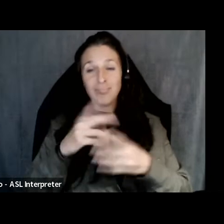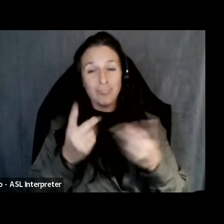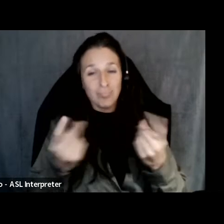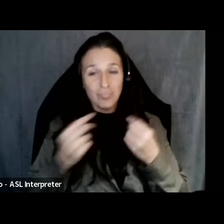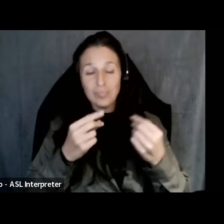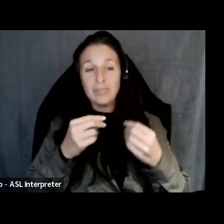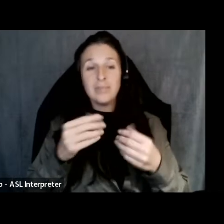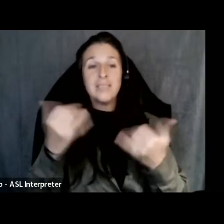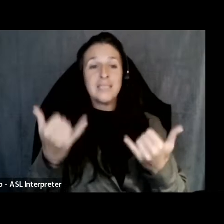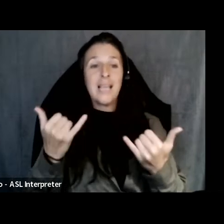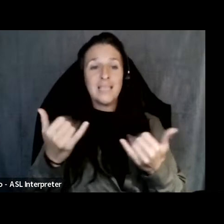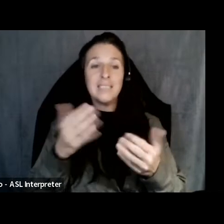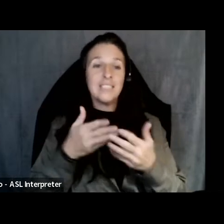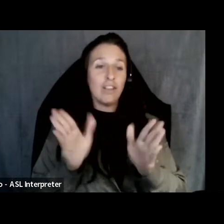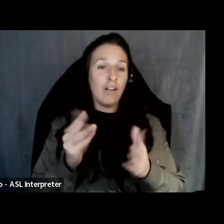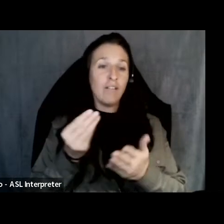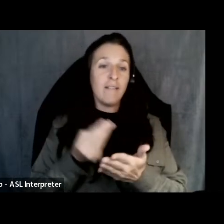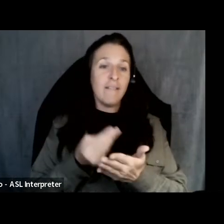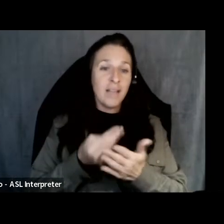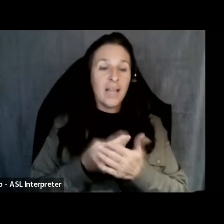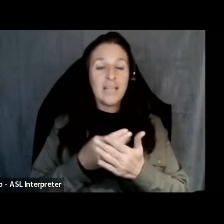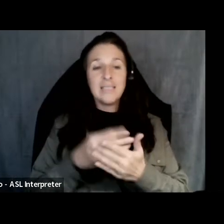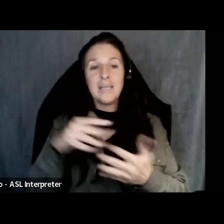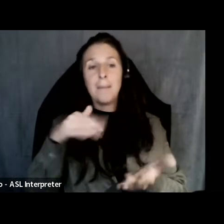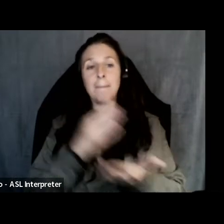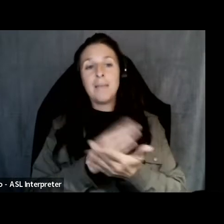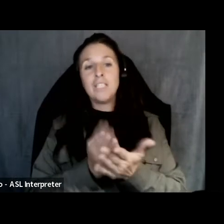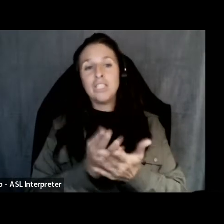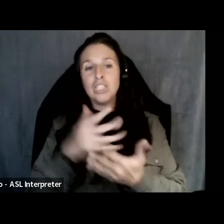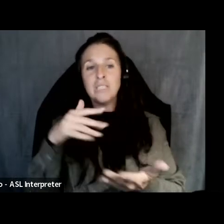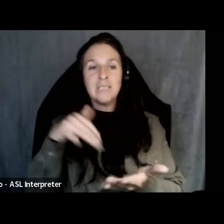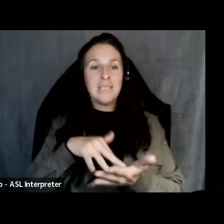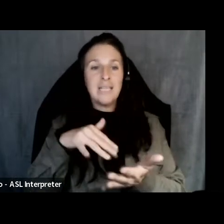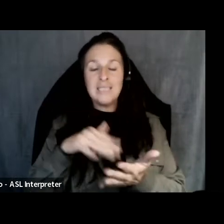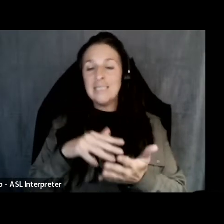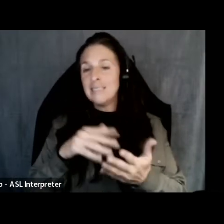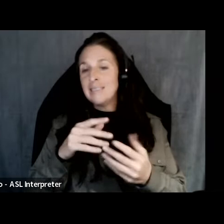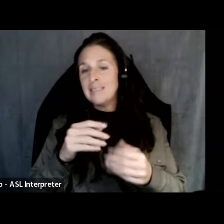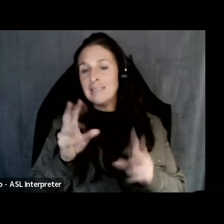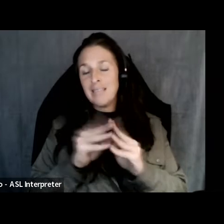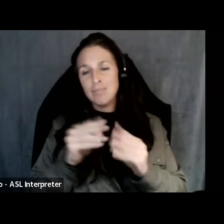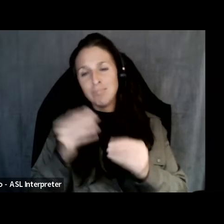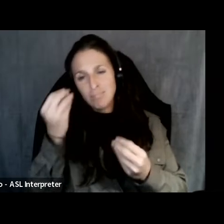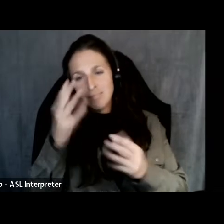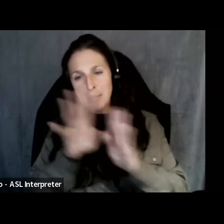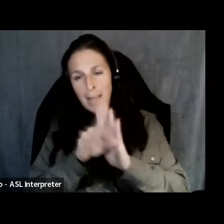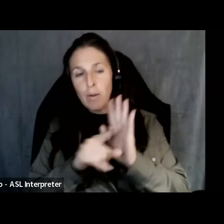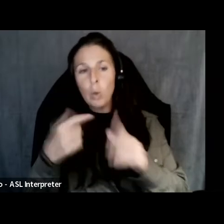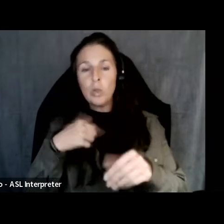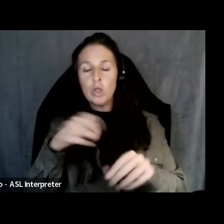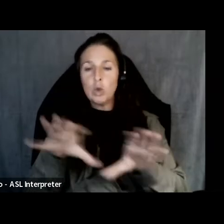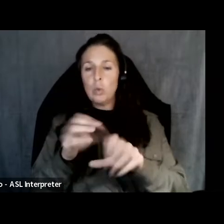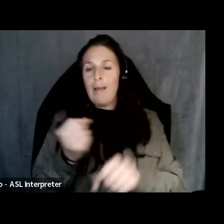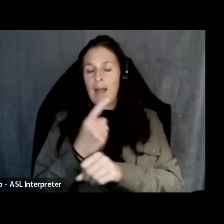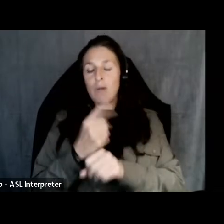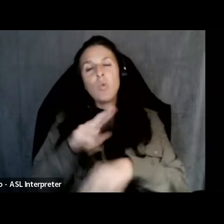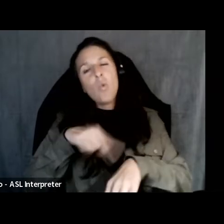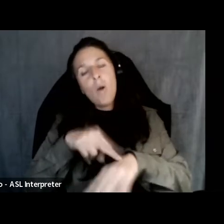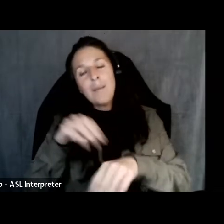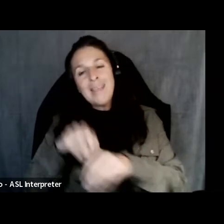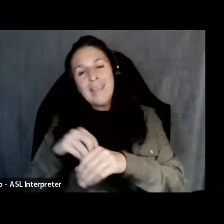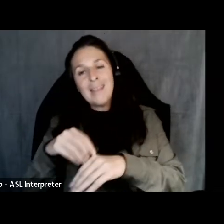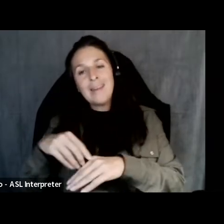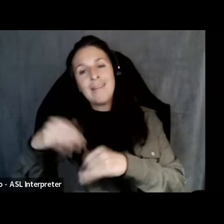study session. Just a little background. We do this study session annually, typically though in the late spring. And last